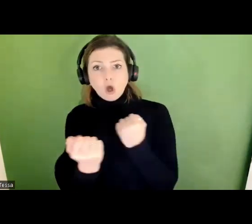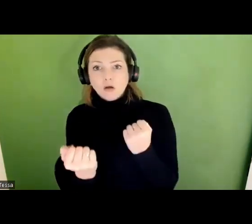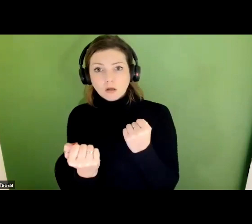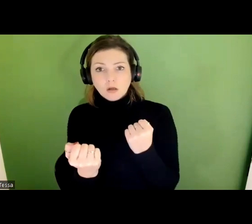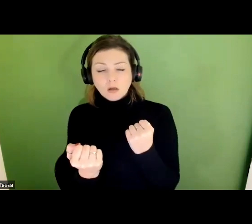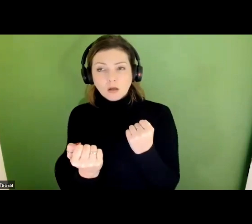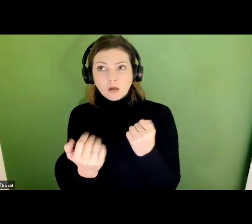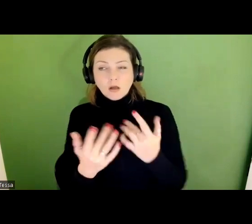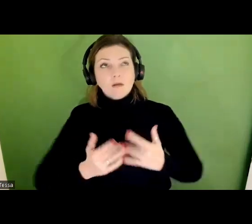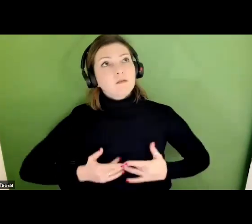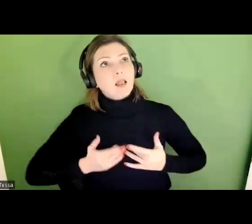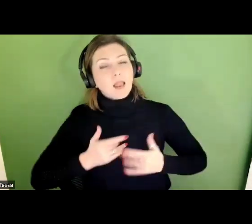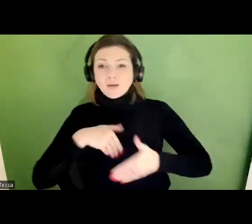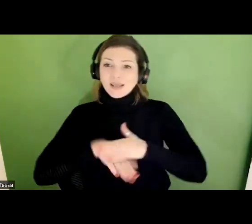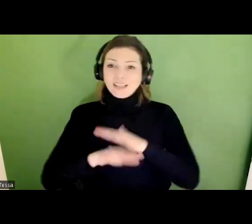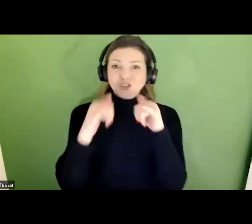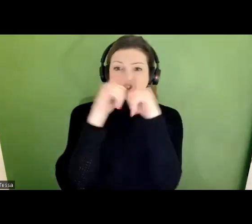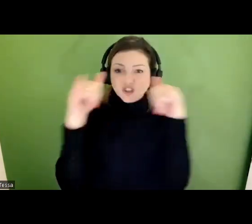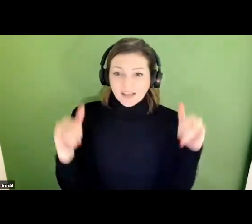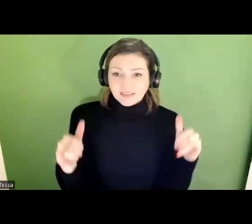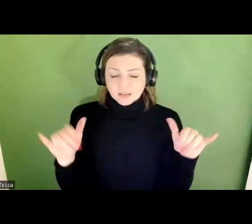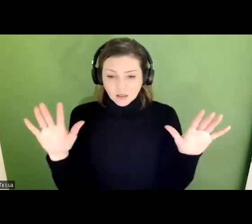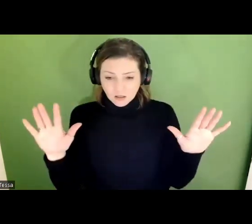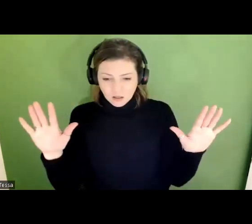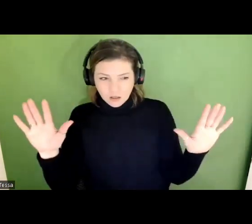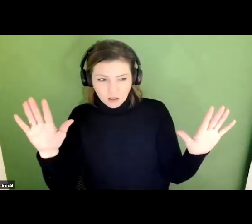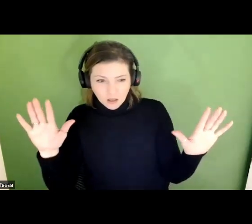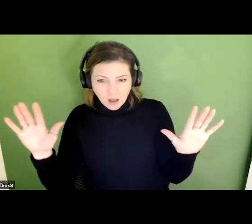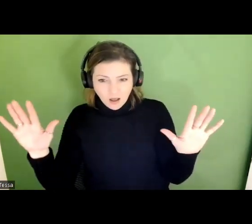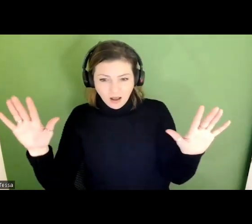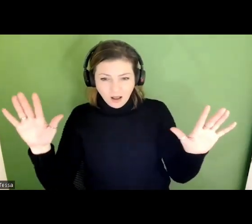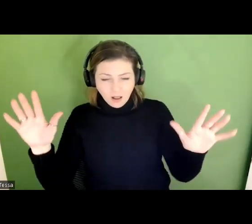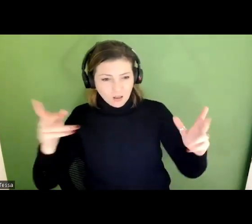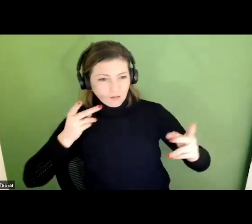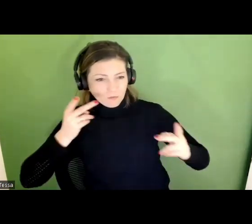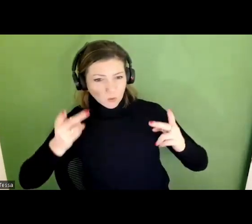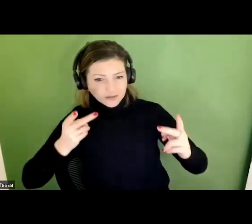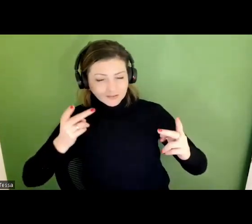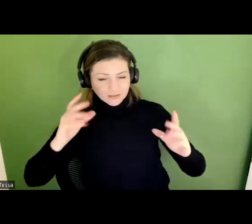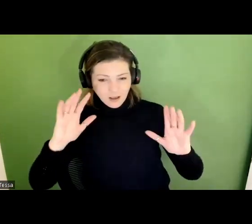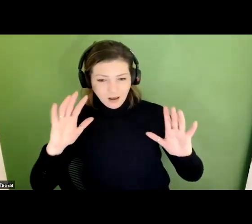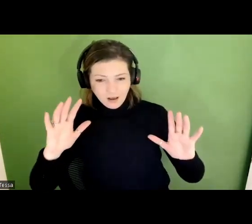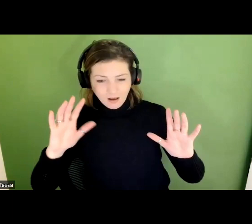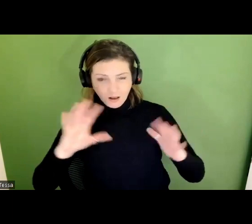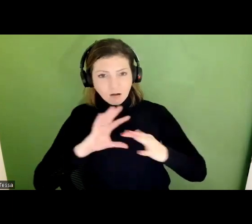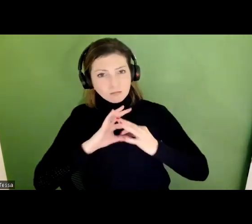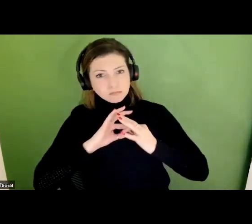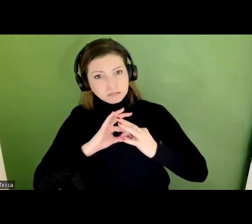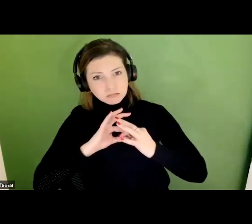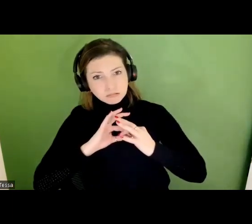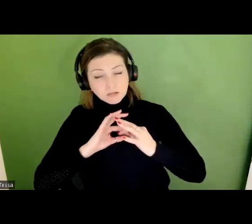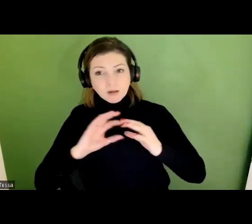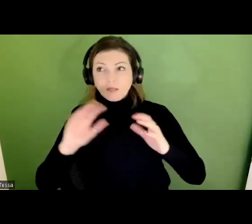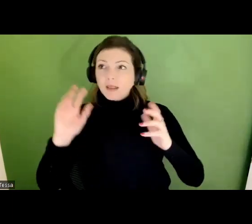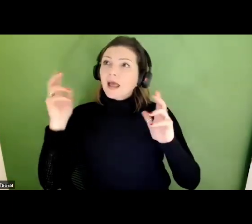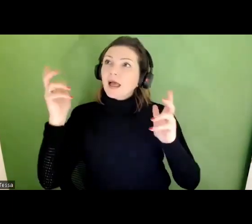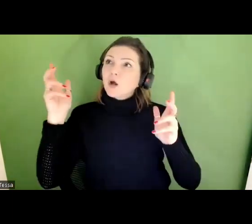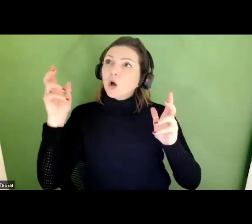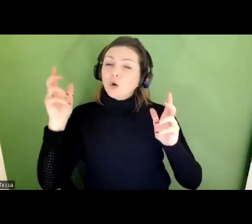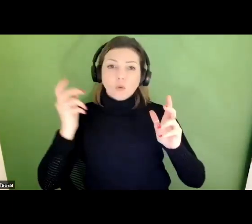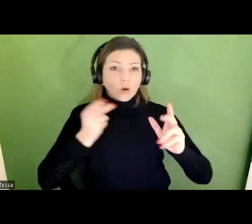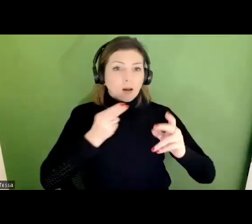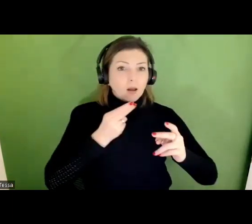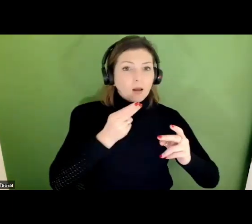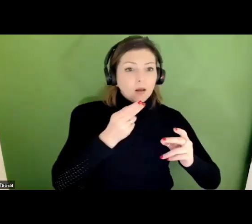and we saw exactly how the voice lived and where they lived. Incredible. And then the echoing of music with